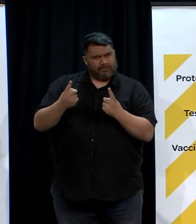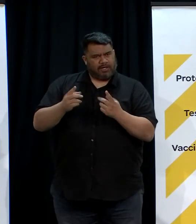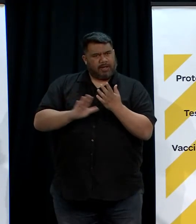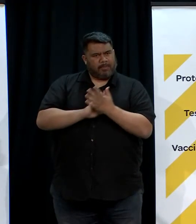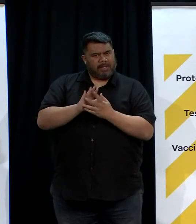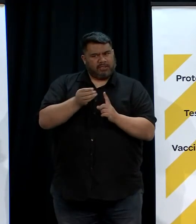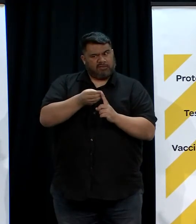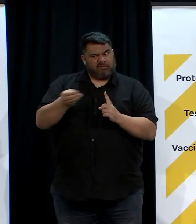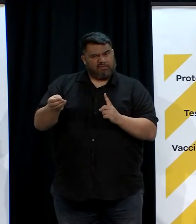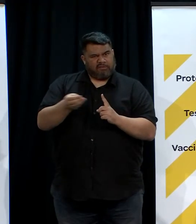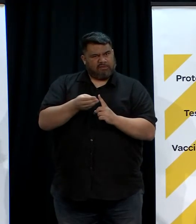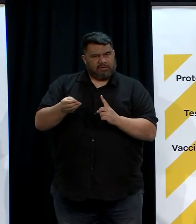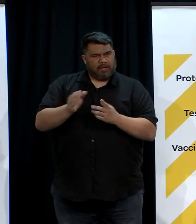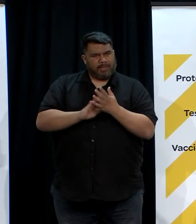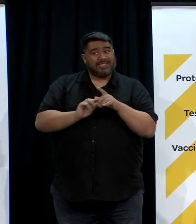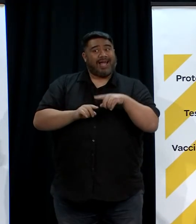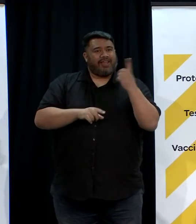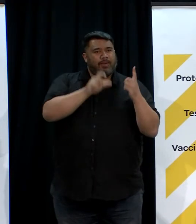but